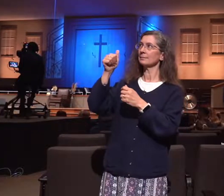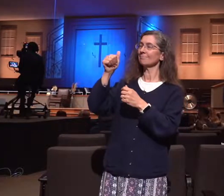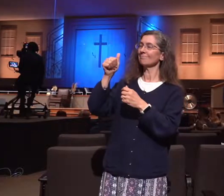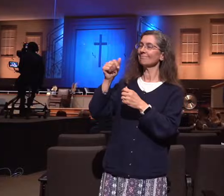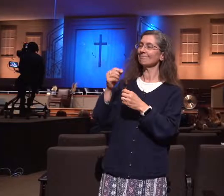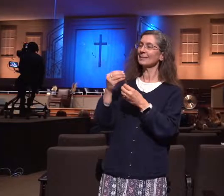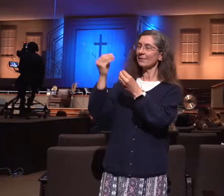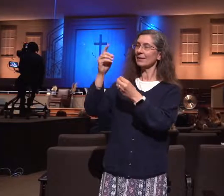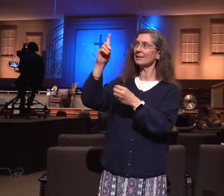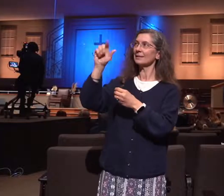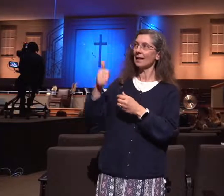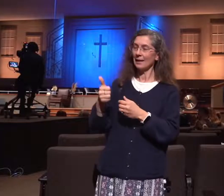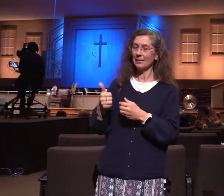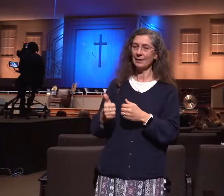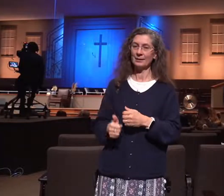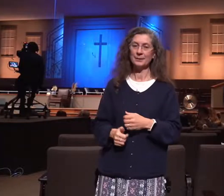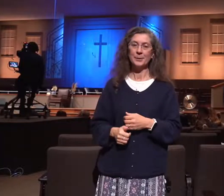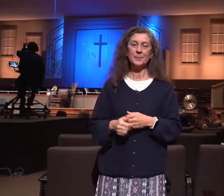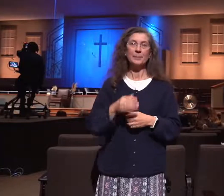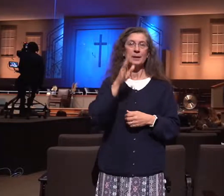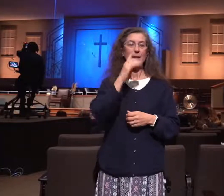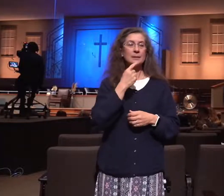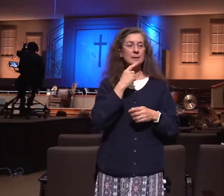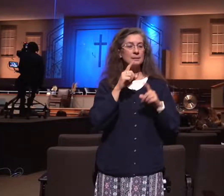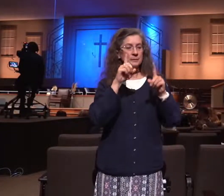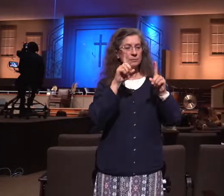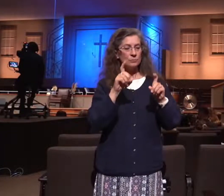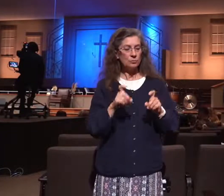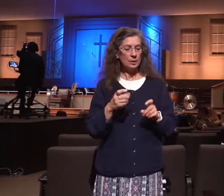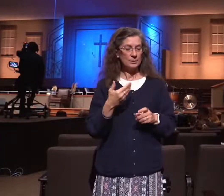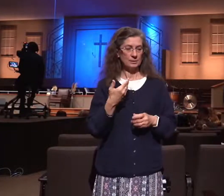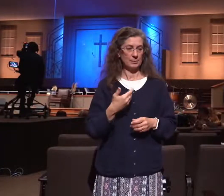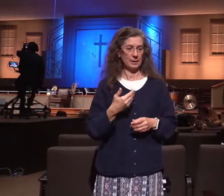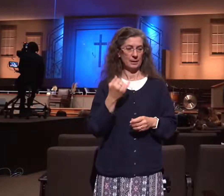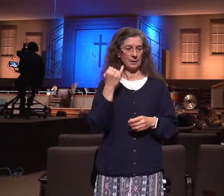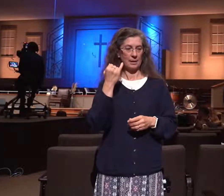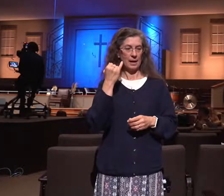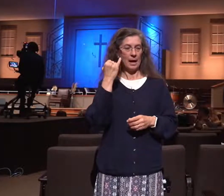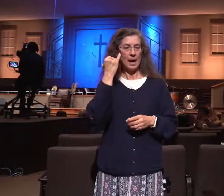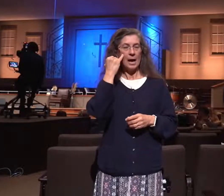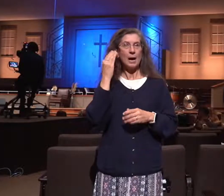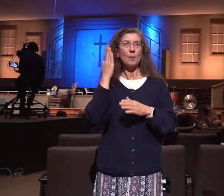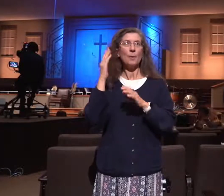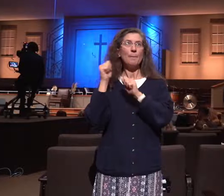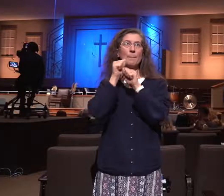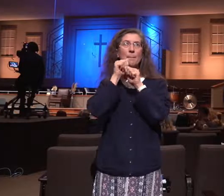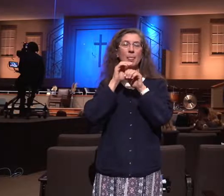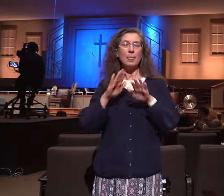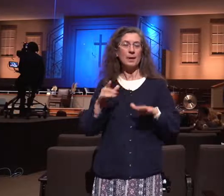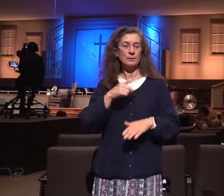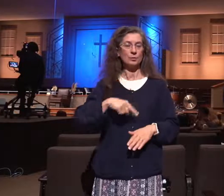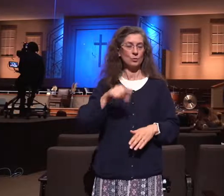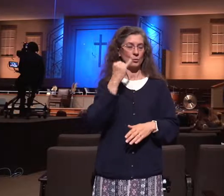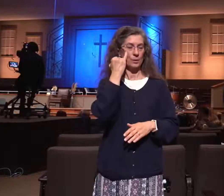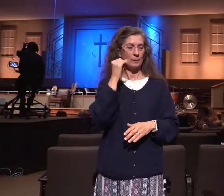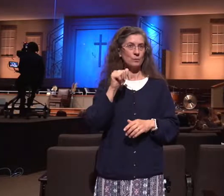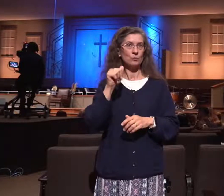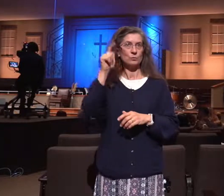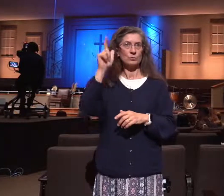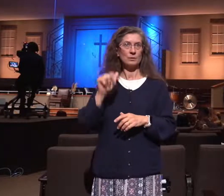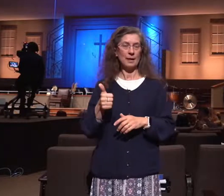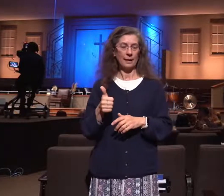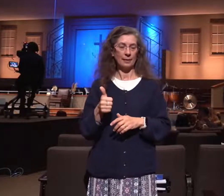out a blessing. Try me herewith, saith the Lord. See if I'll not open them. And he preached a real simple message about